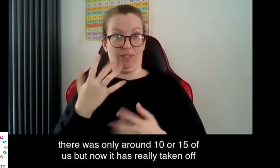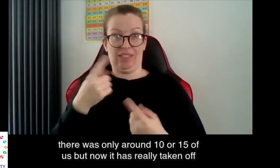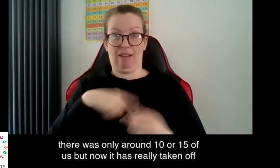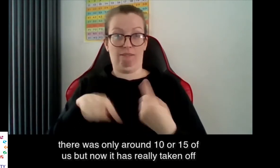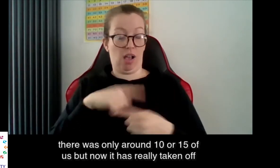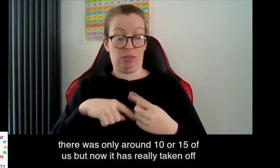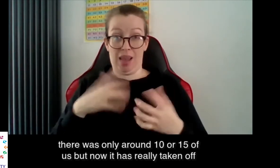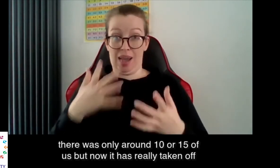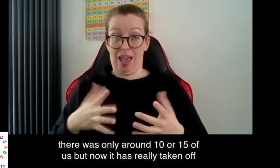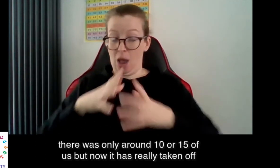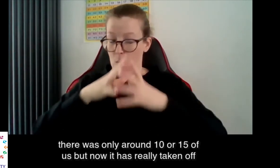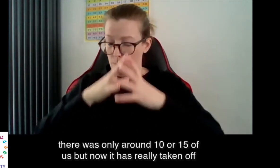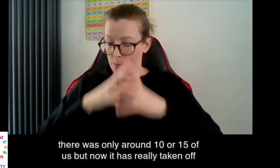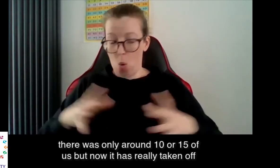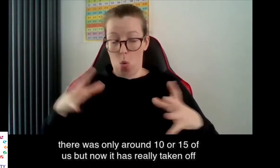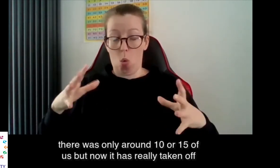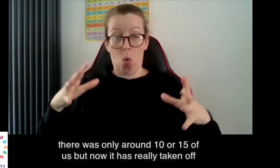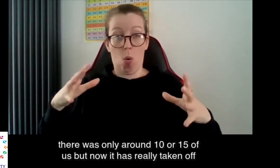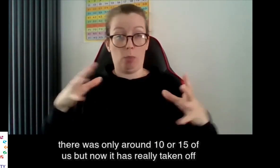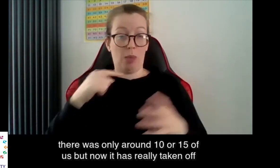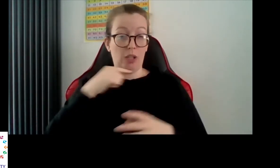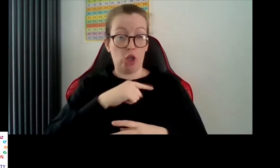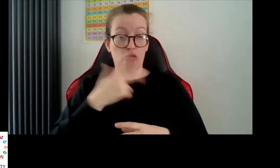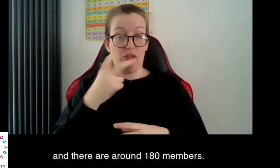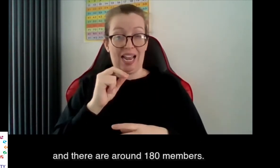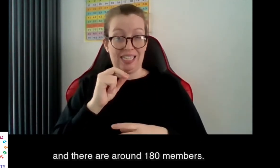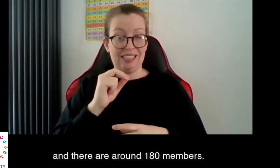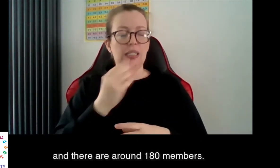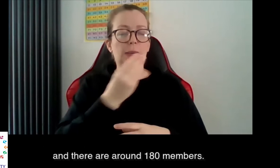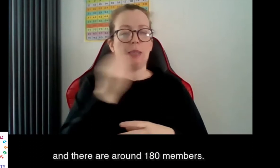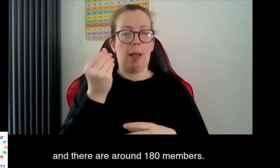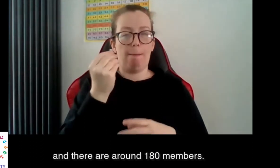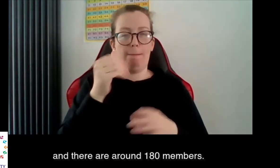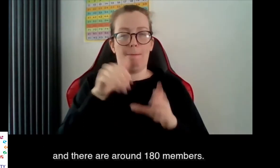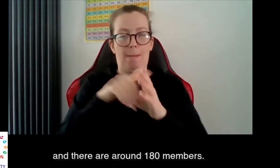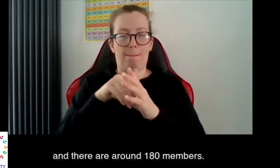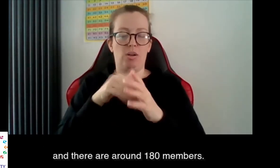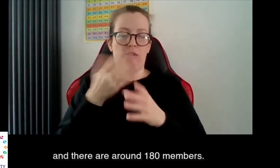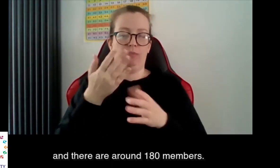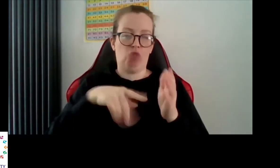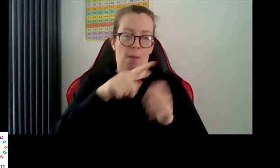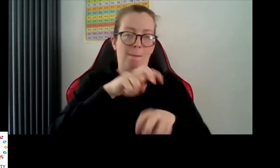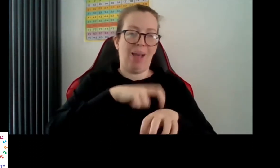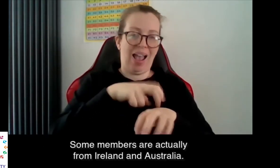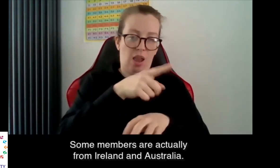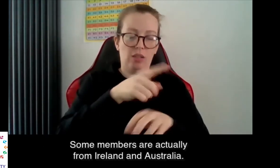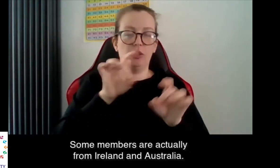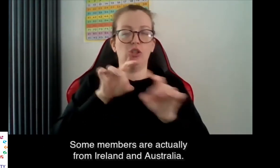us, but now it has really taken off and there are around 180 members. Some members are actually